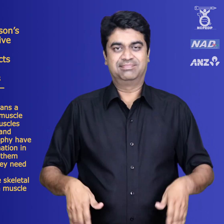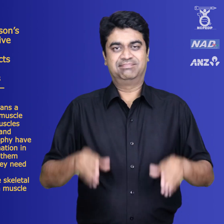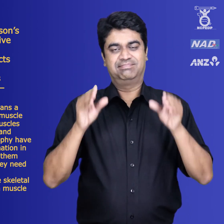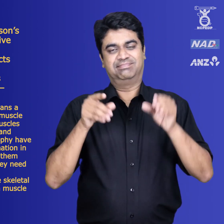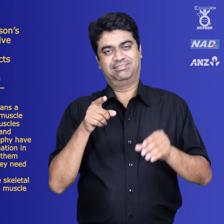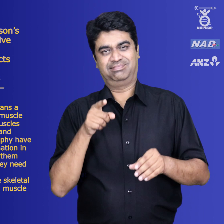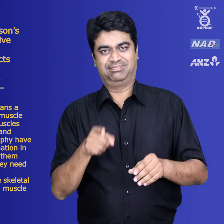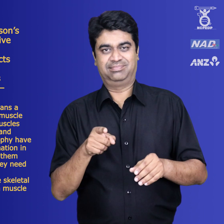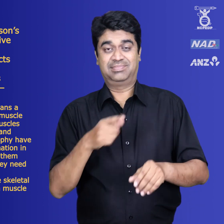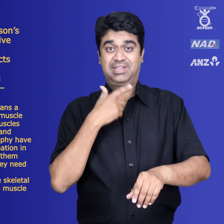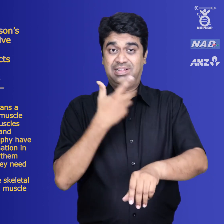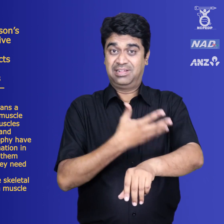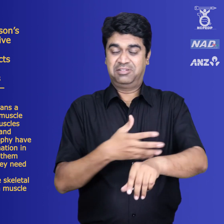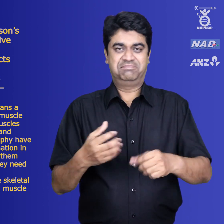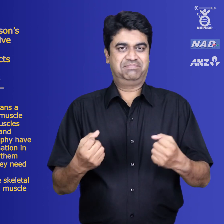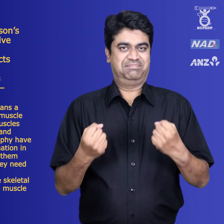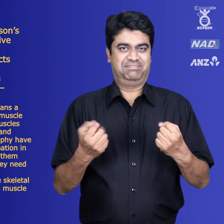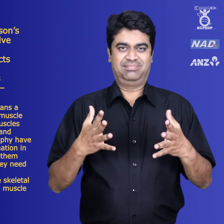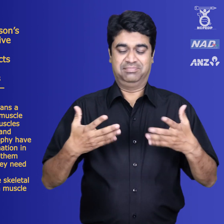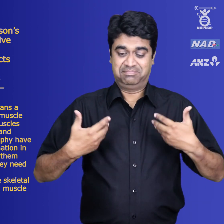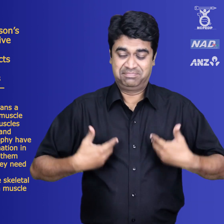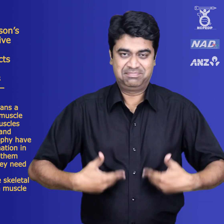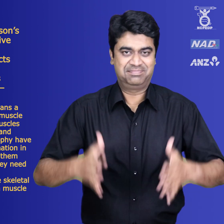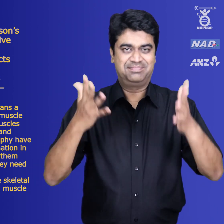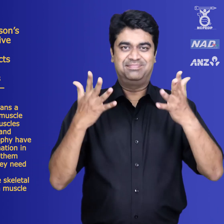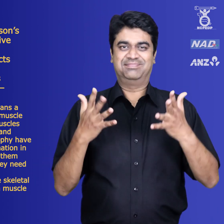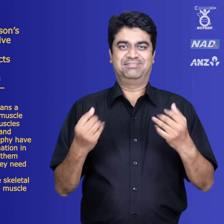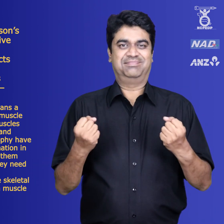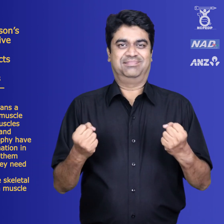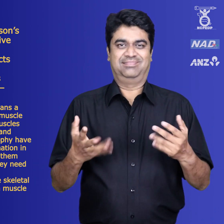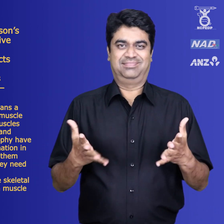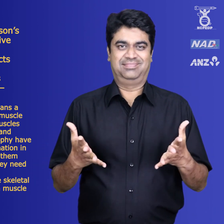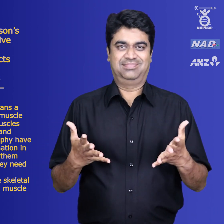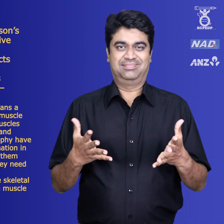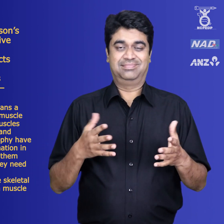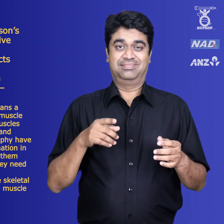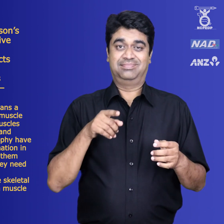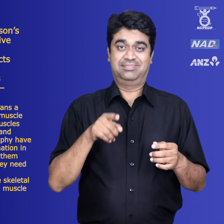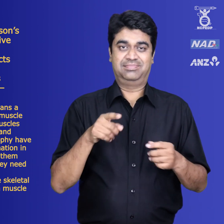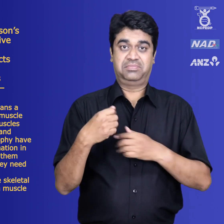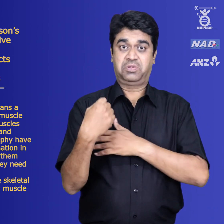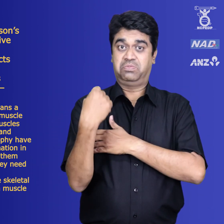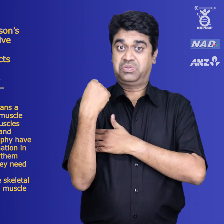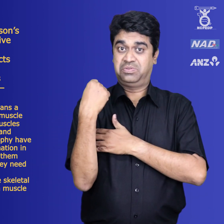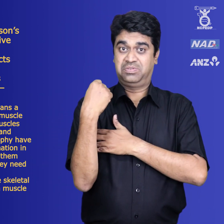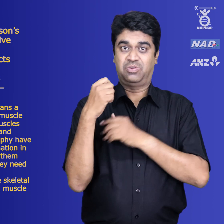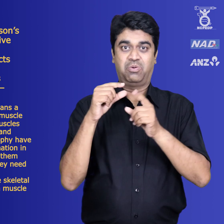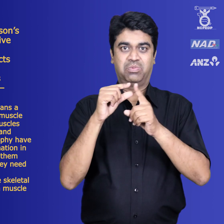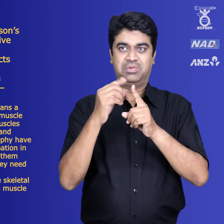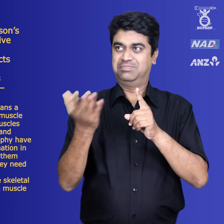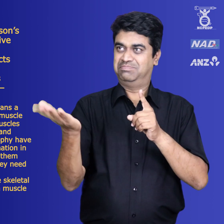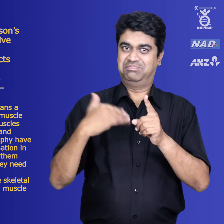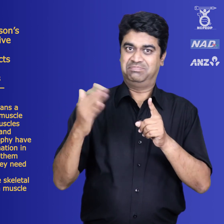information in their genes, which prevents them from making the proteins they need for healthy